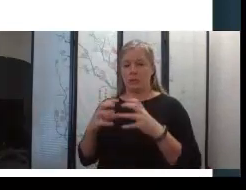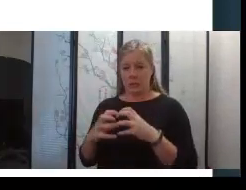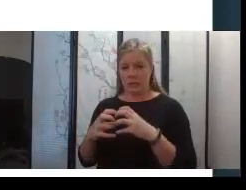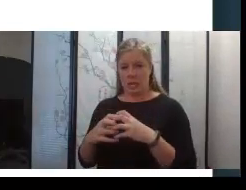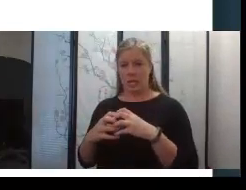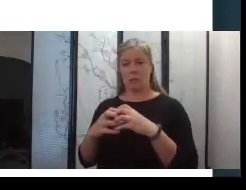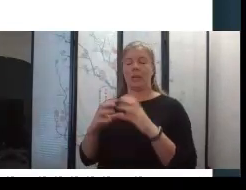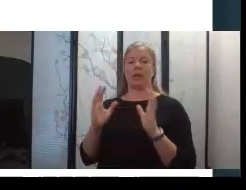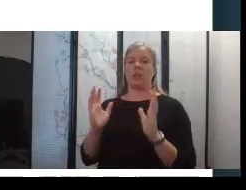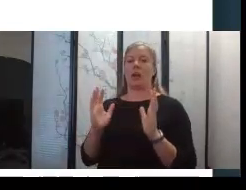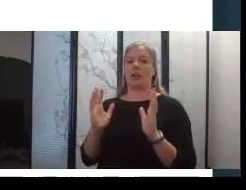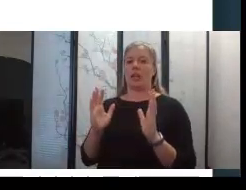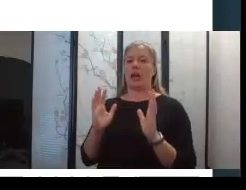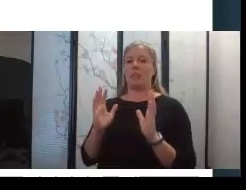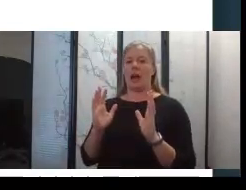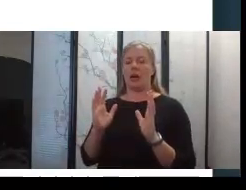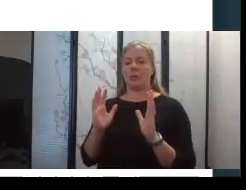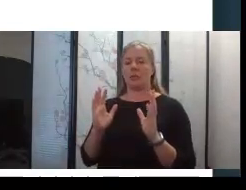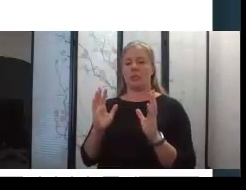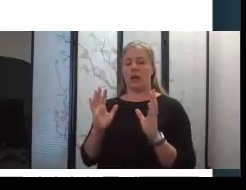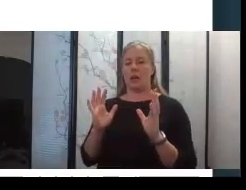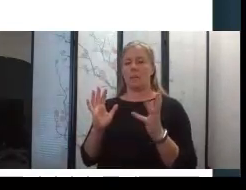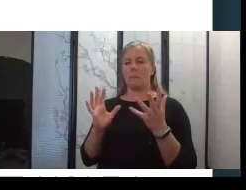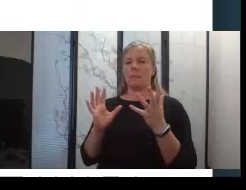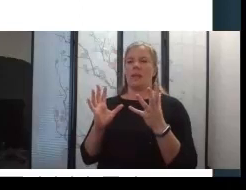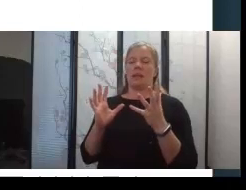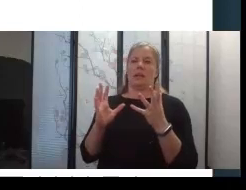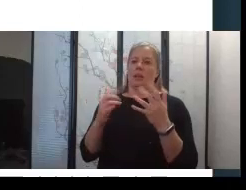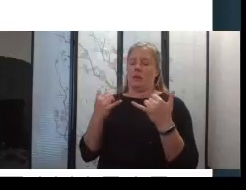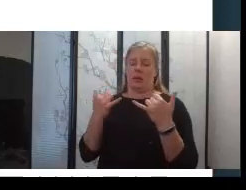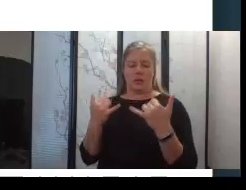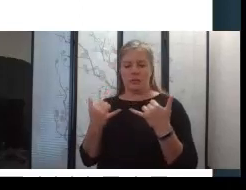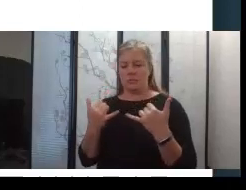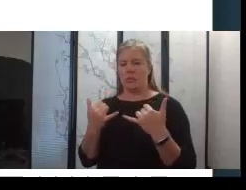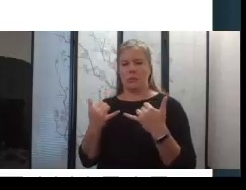when I refer to time, we are talking about